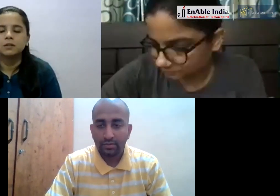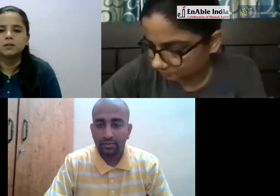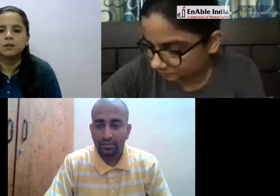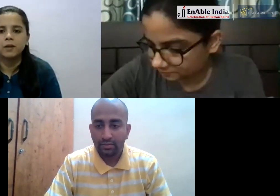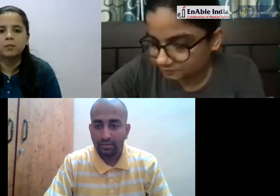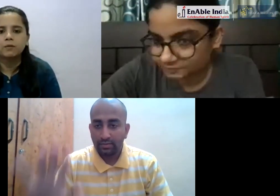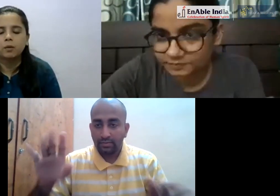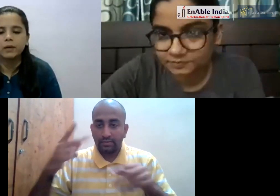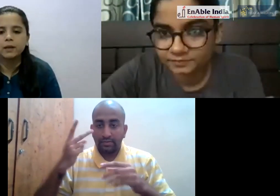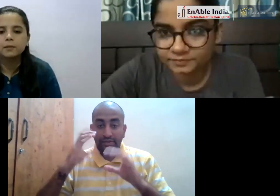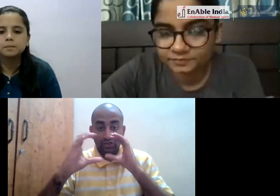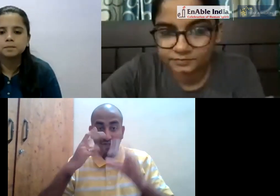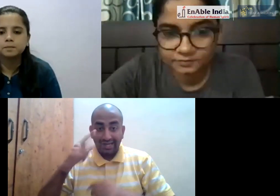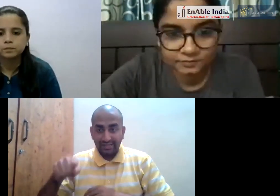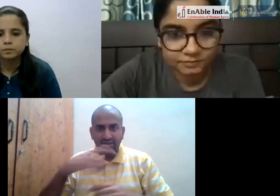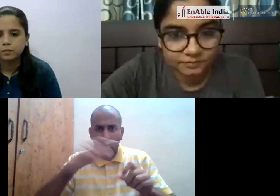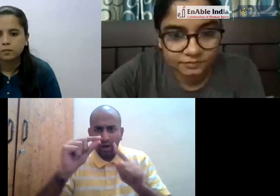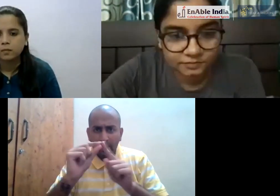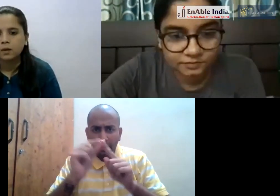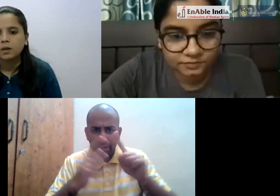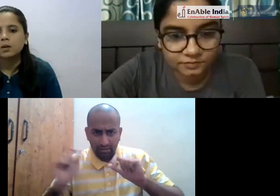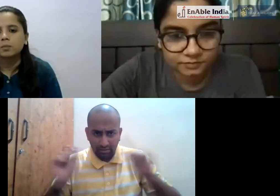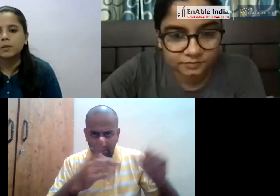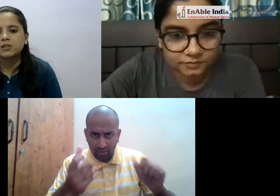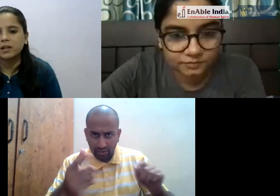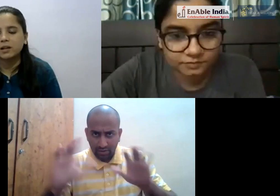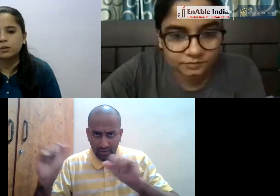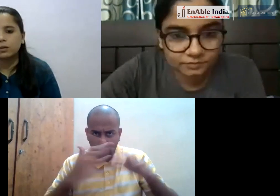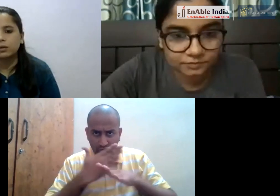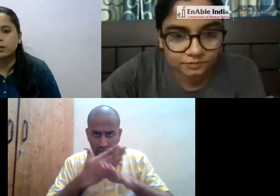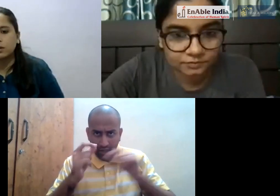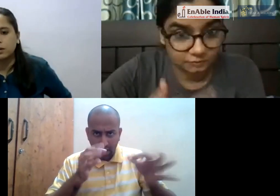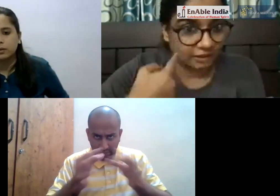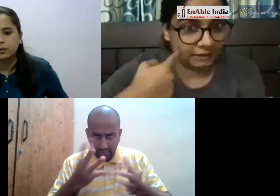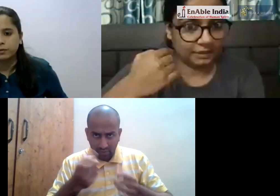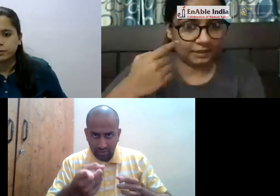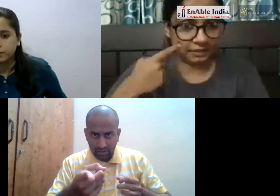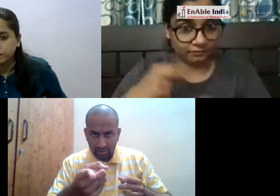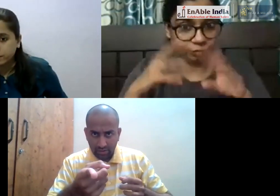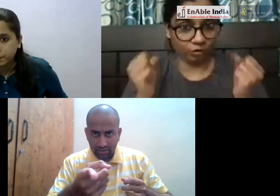the feedback form link. Please check it out.